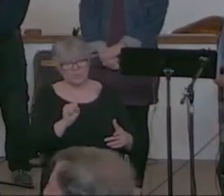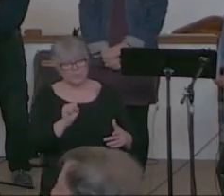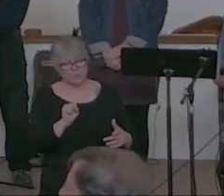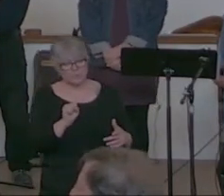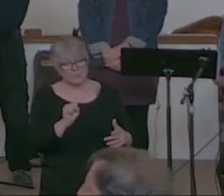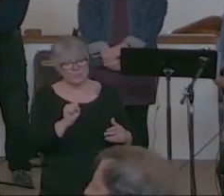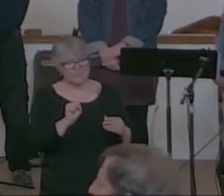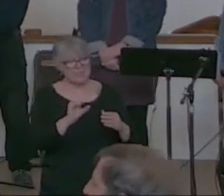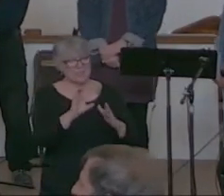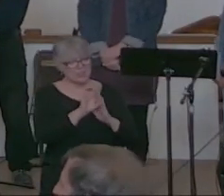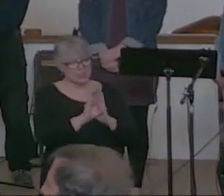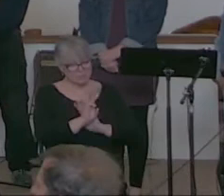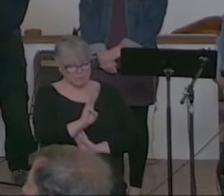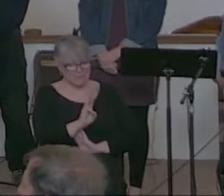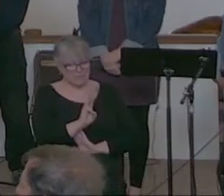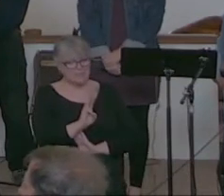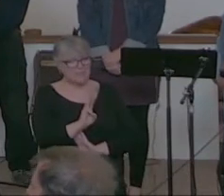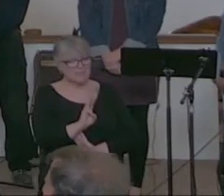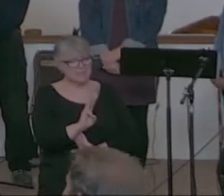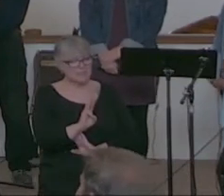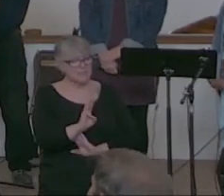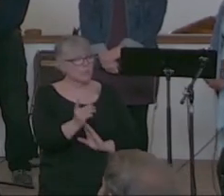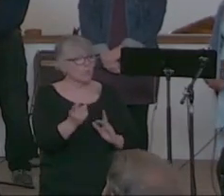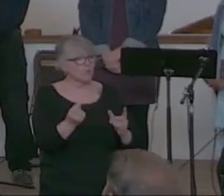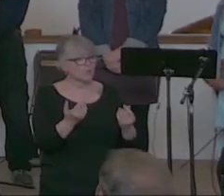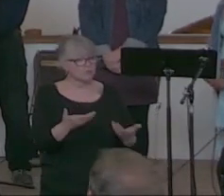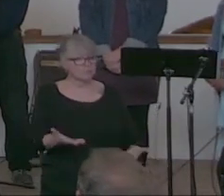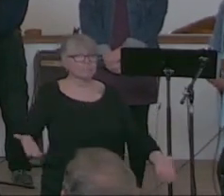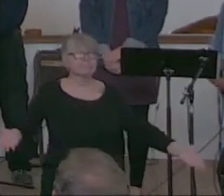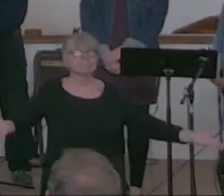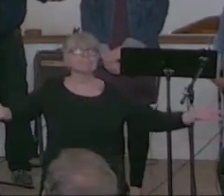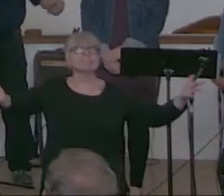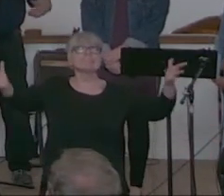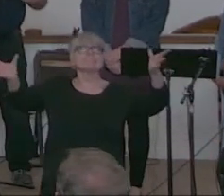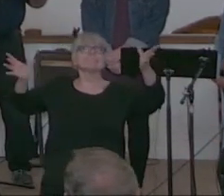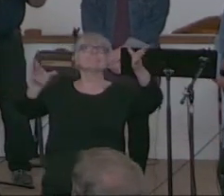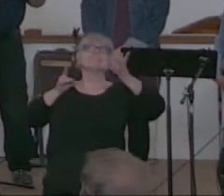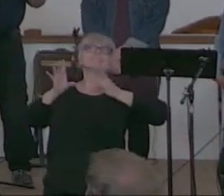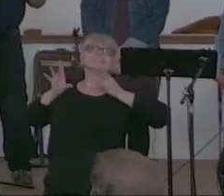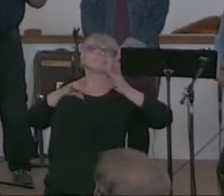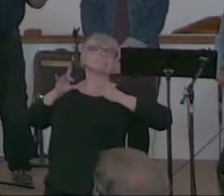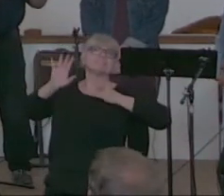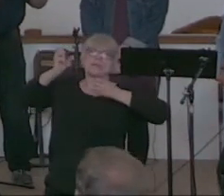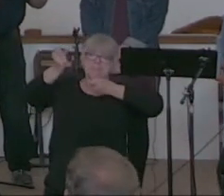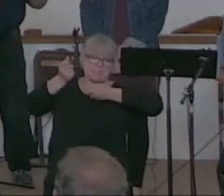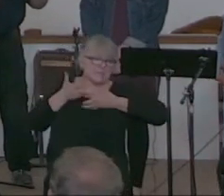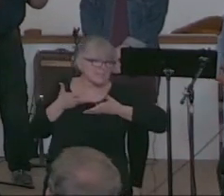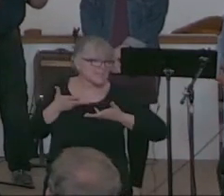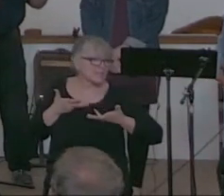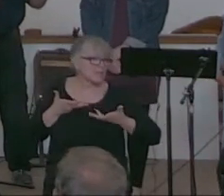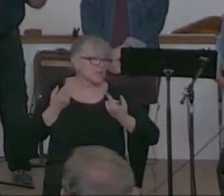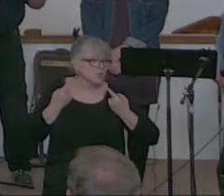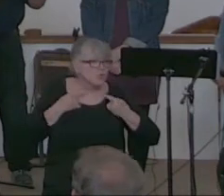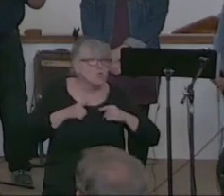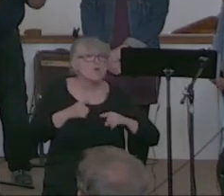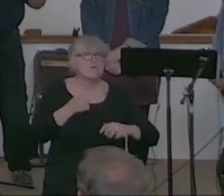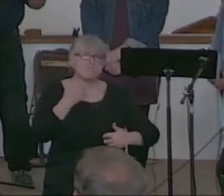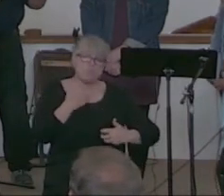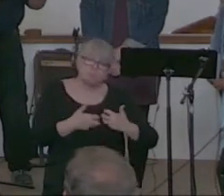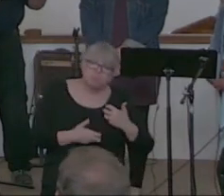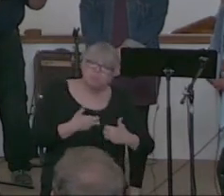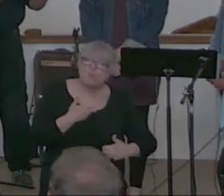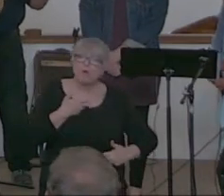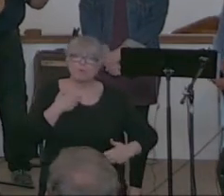Number six. Just open your arms and just receive from the Lord this blessing. Through these troubles and trials